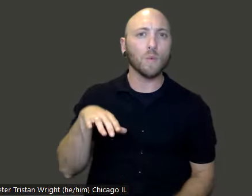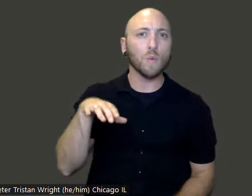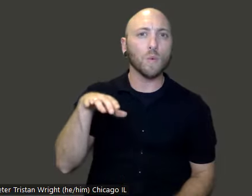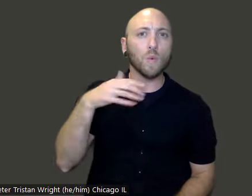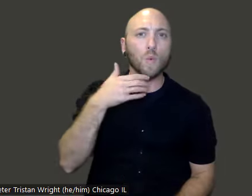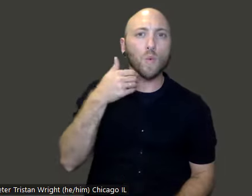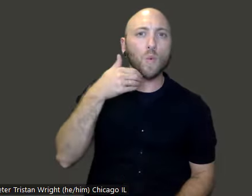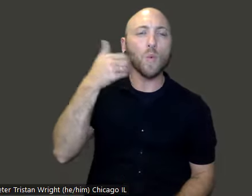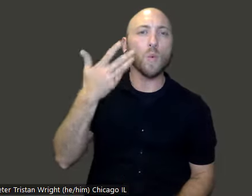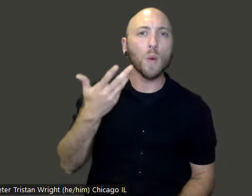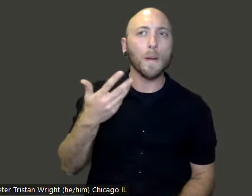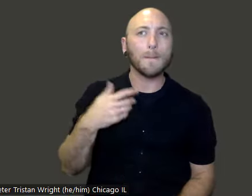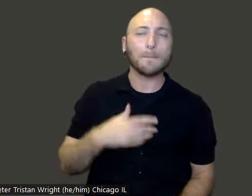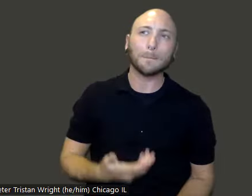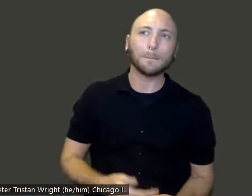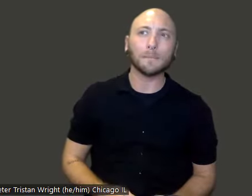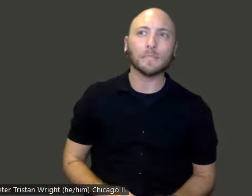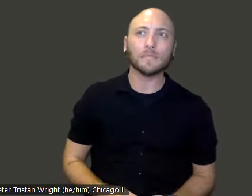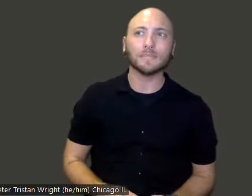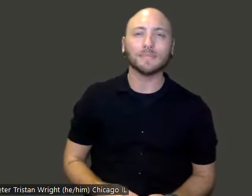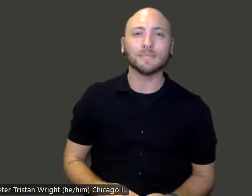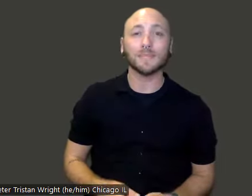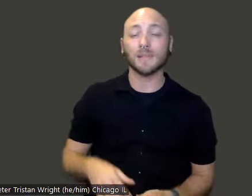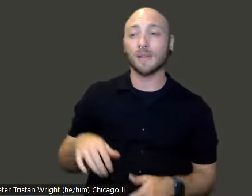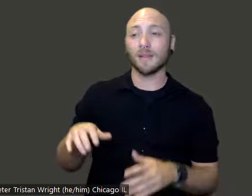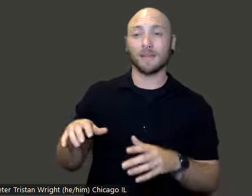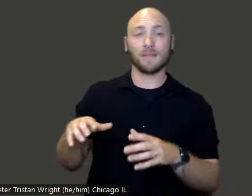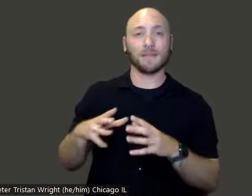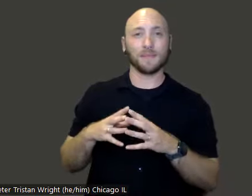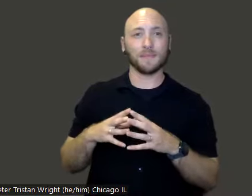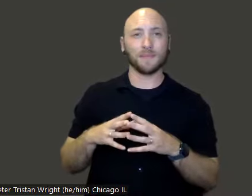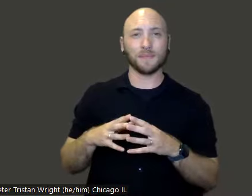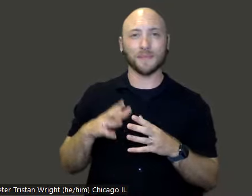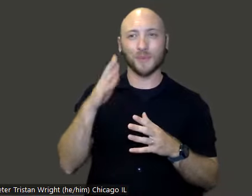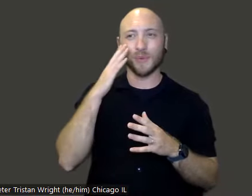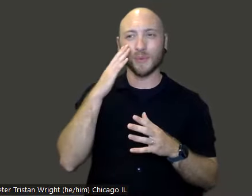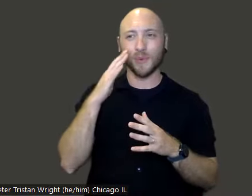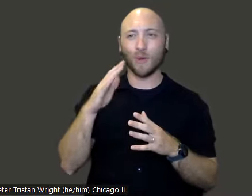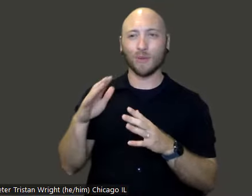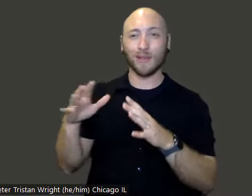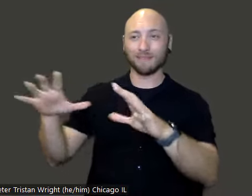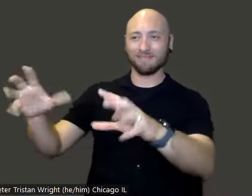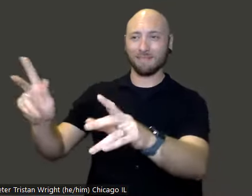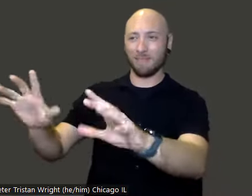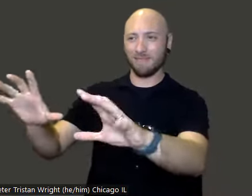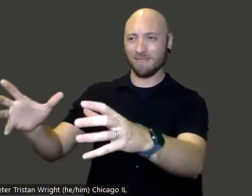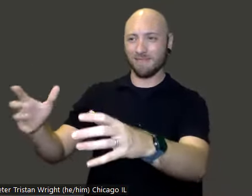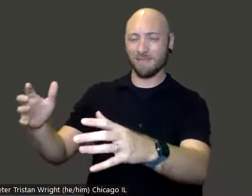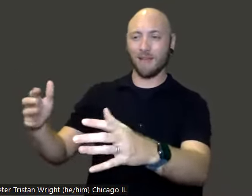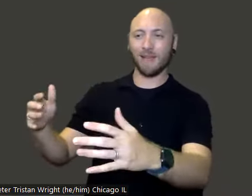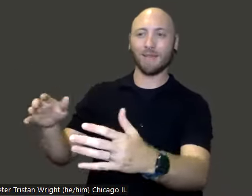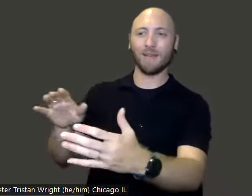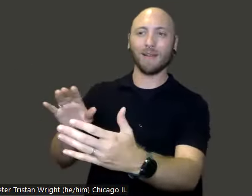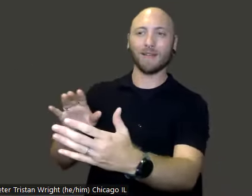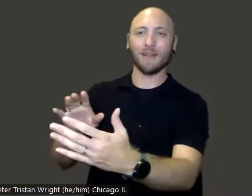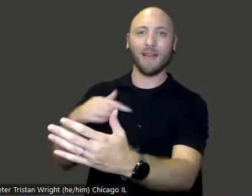to, I just kind of started straying away from more and more society. I started like isolating myself in my room, and I'm going to try to keep all